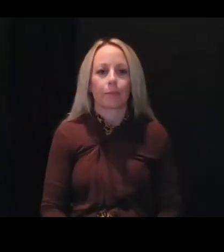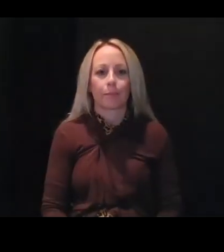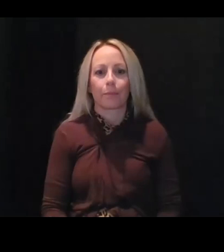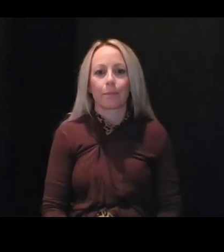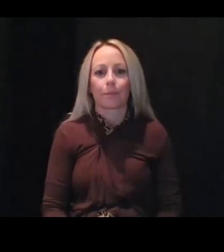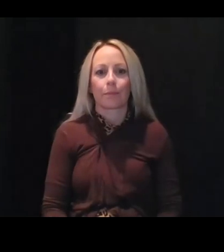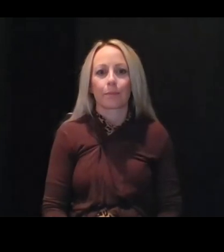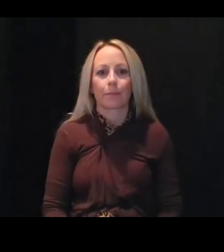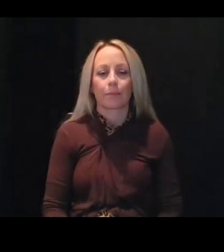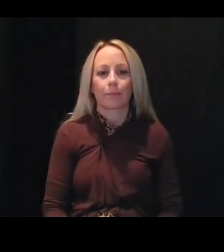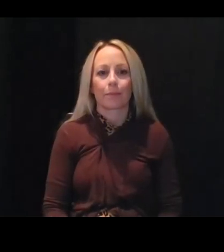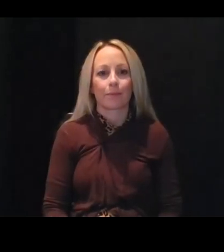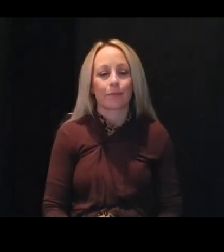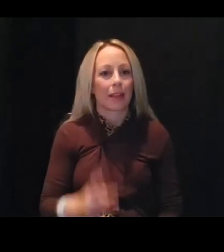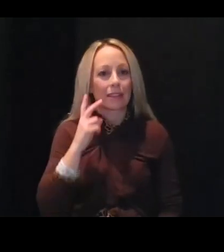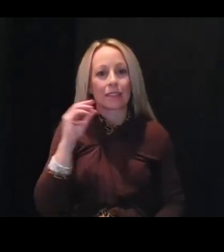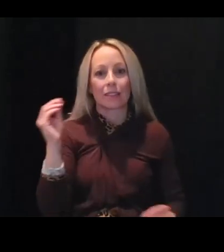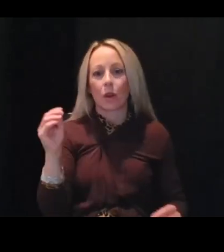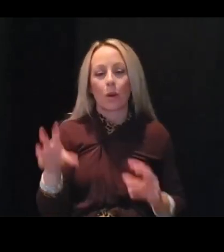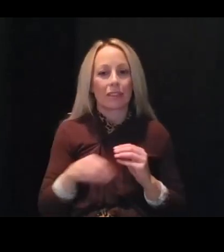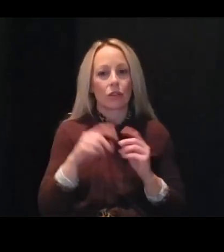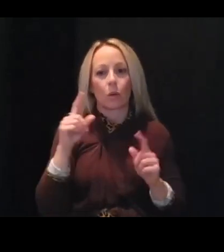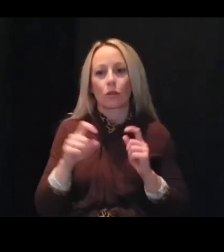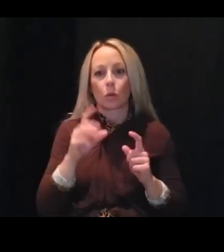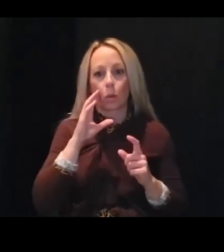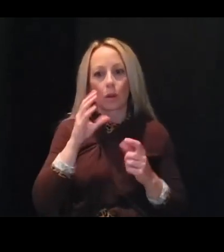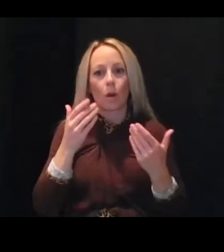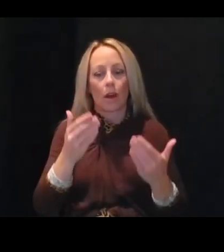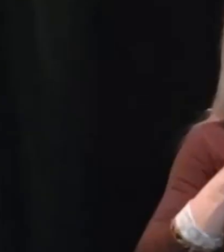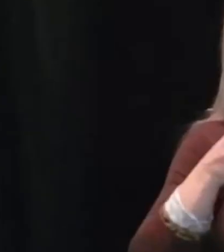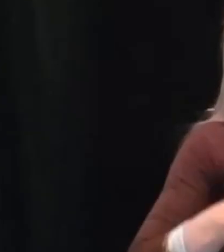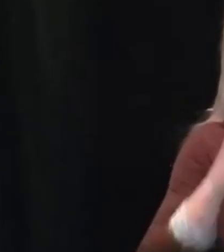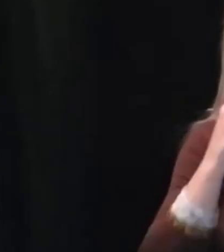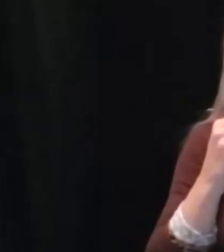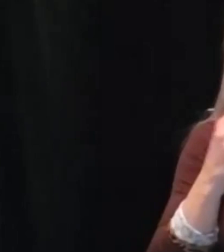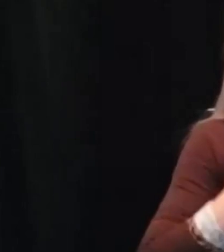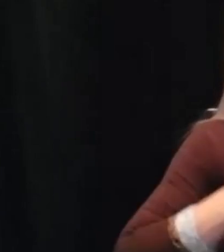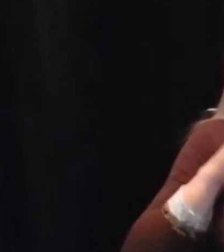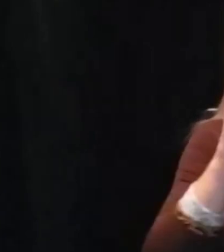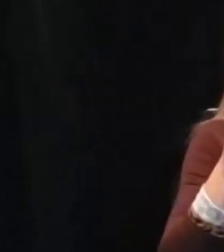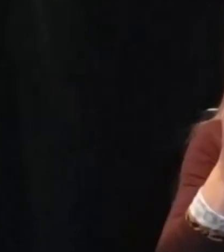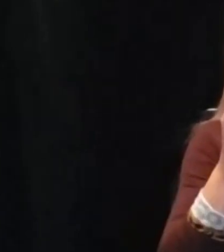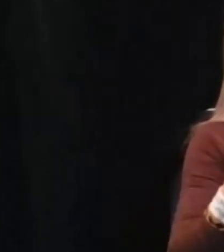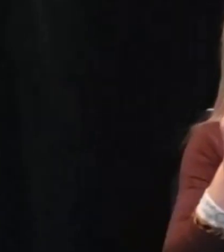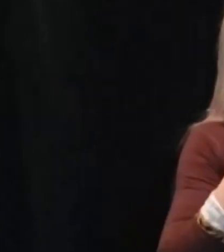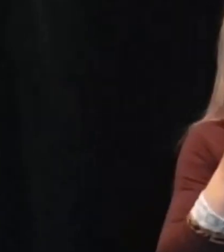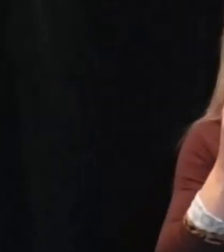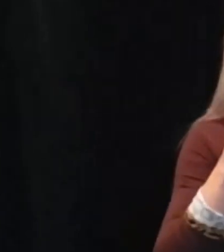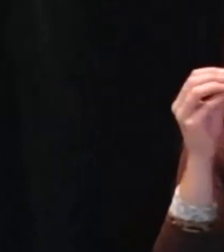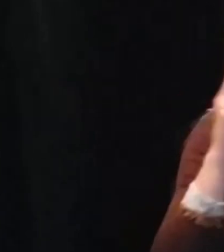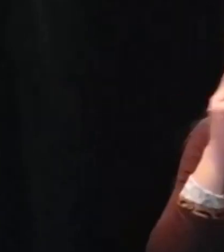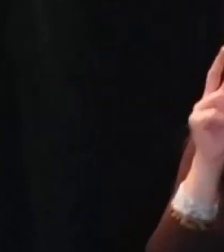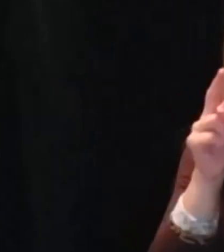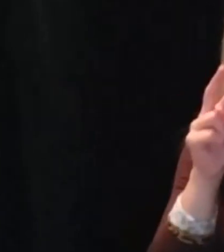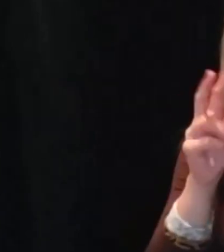Seeing no additional questions, we will go ahead and conclude for today. We appreciate your support in getting these messages out, and we do look forward